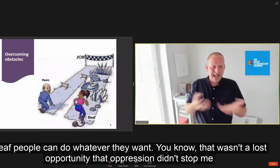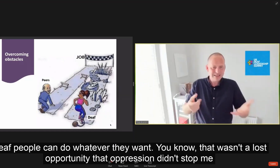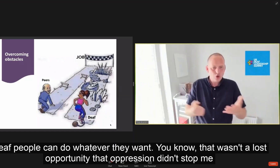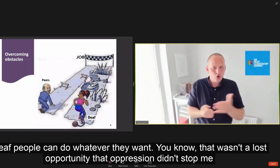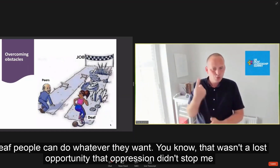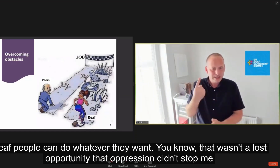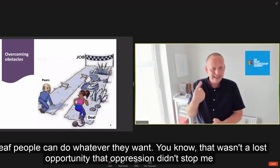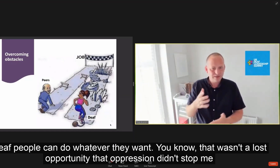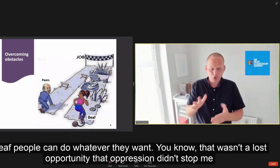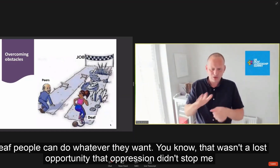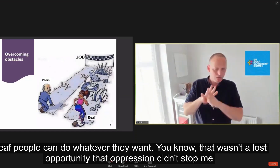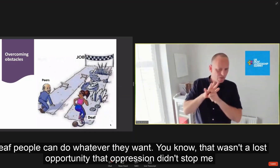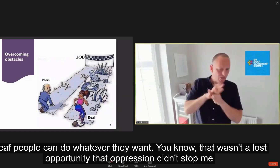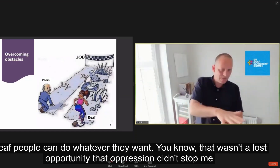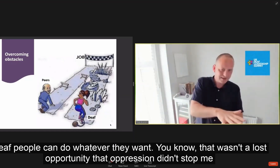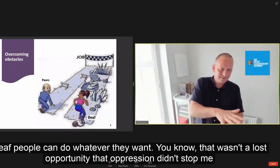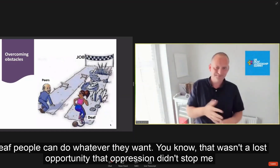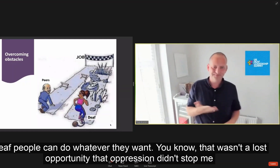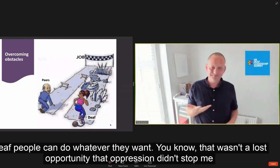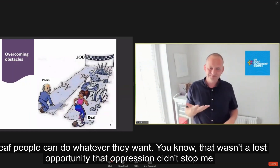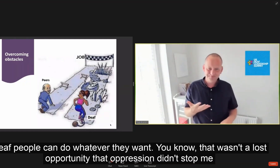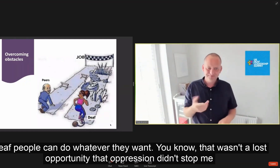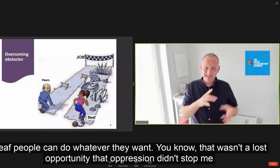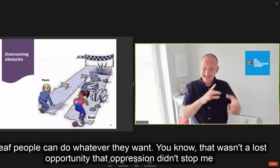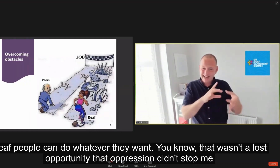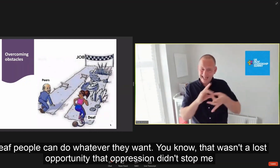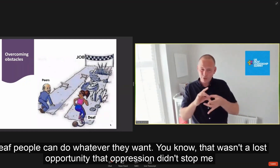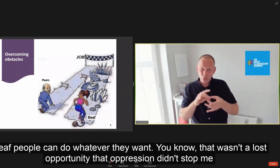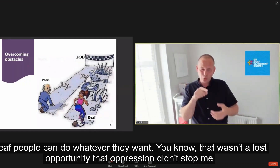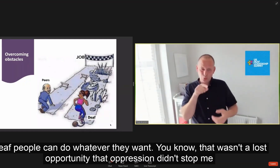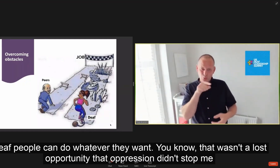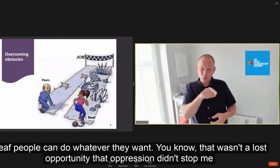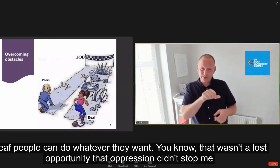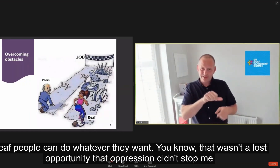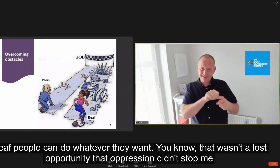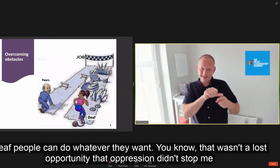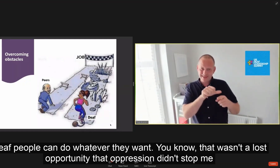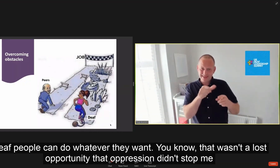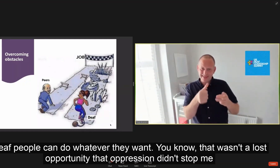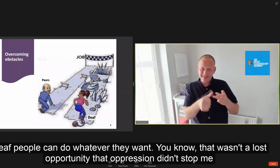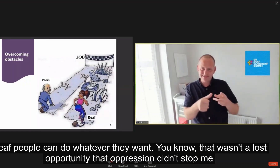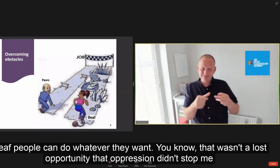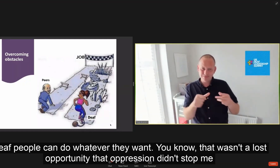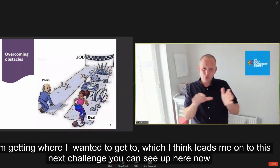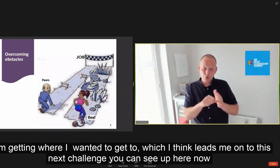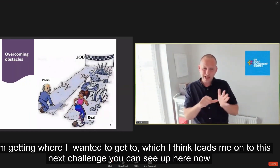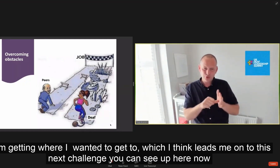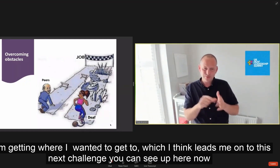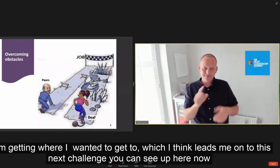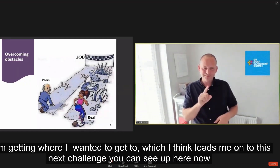want. You know, and that wasn't a lost opportunity. That oppression didn't stop me from getting where I wanted to get